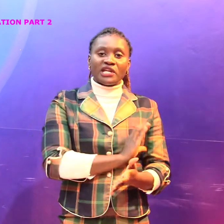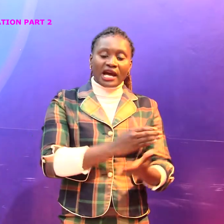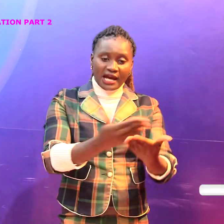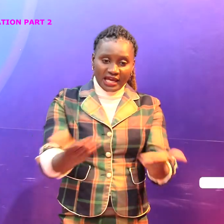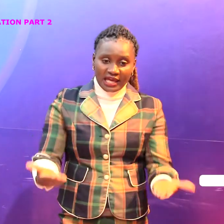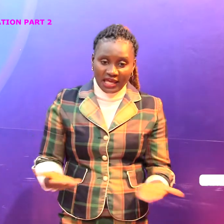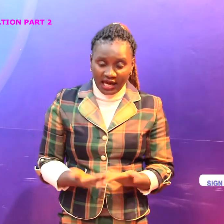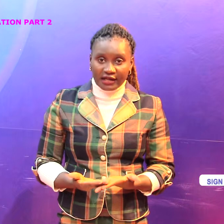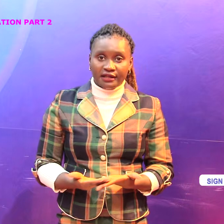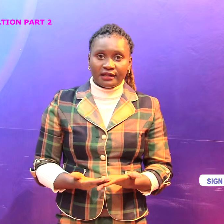commissioner here.